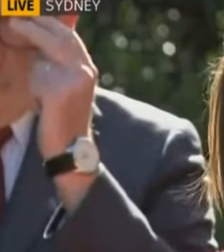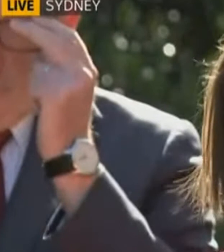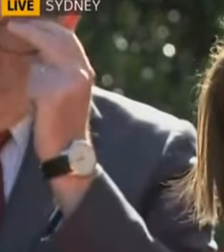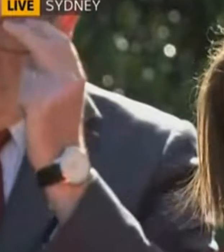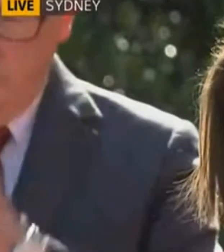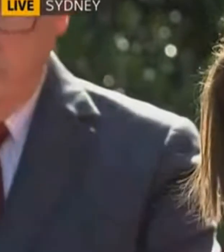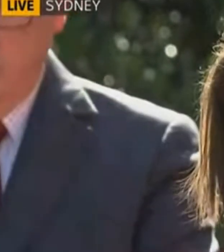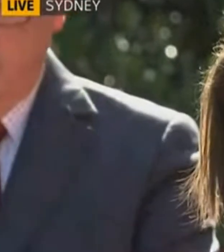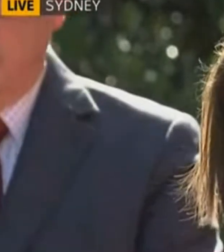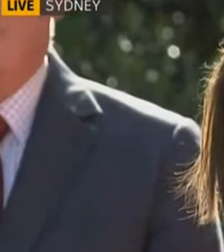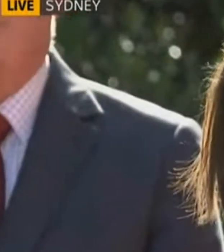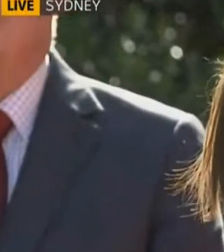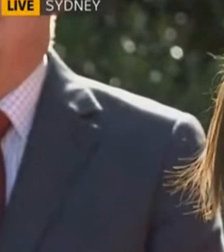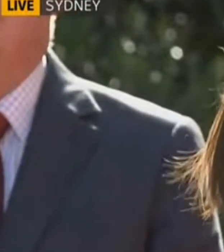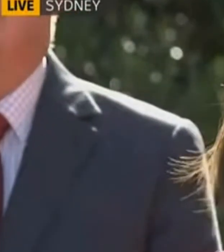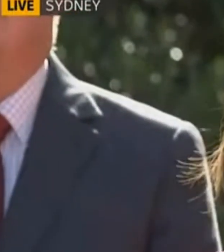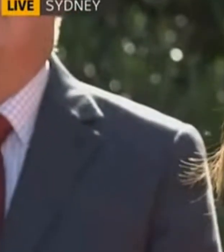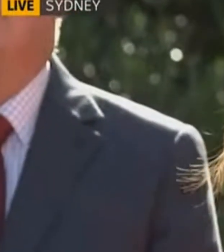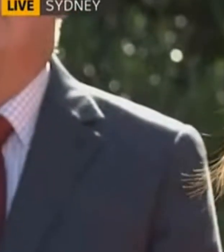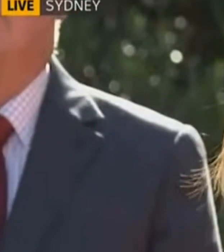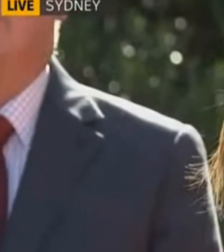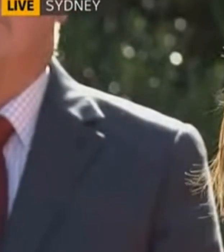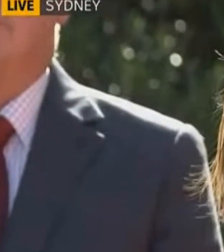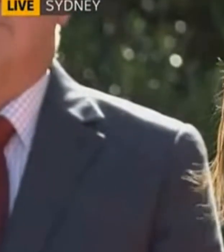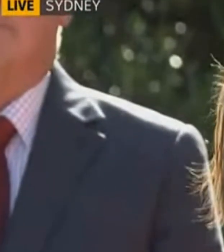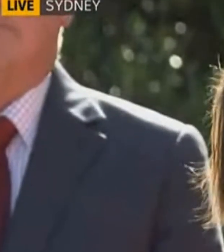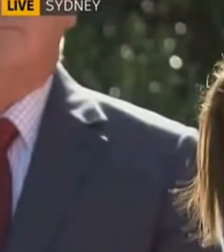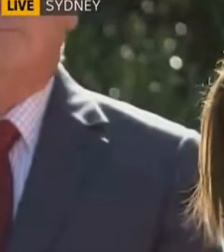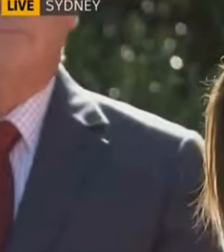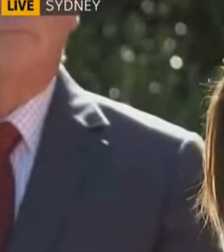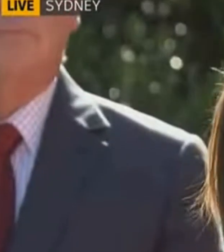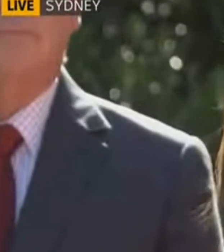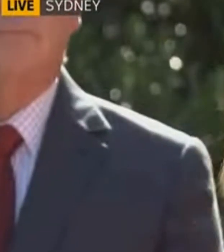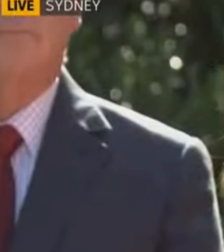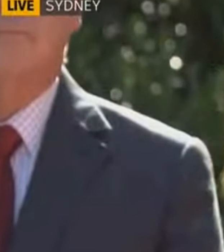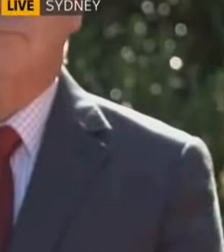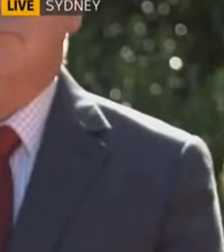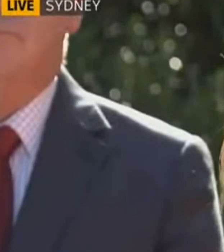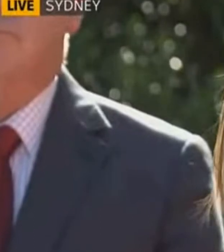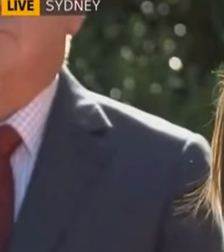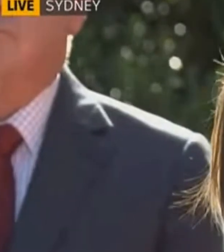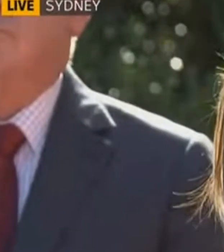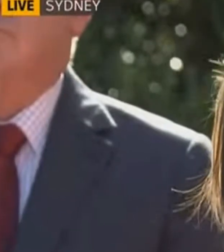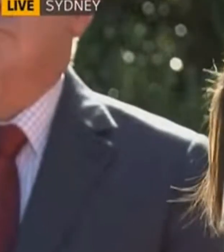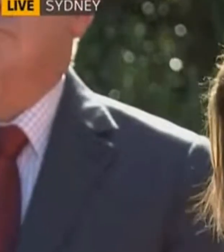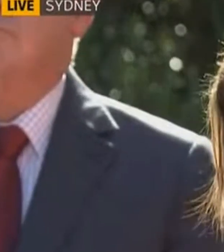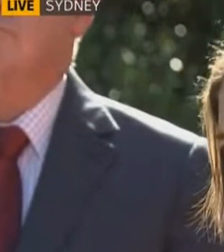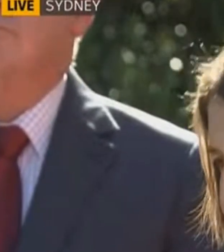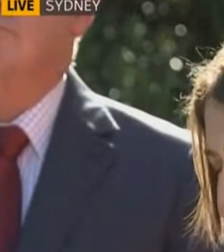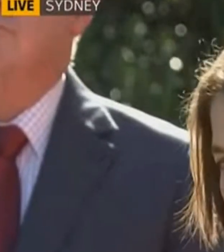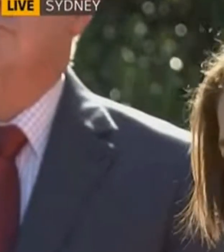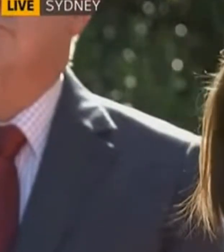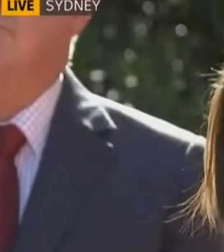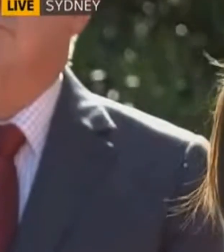Premier and the Prime Minister of Australia, Mr Morrison, that New South Wales and Victoria will be shutting down their borders from